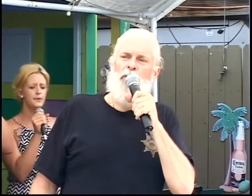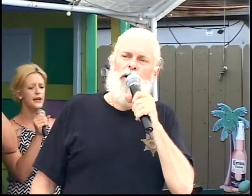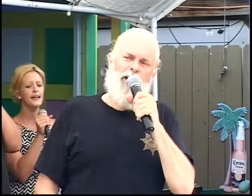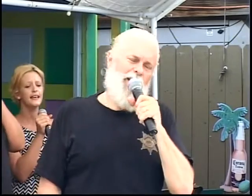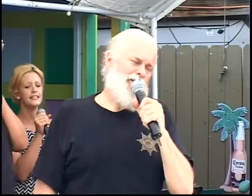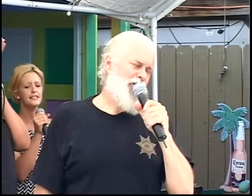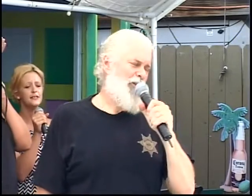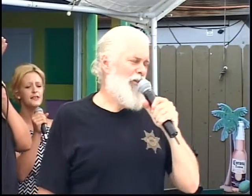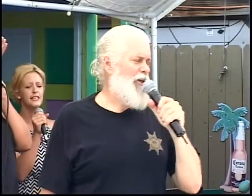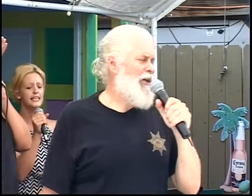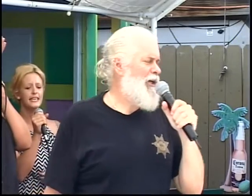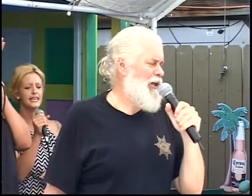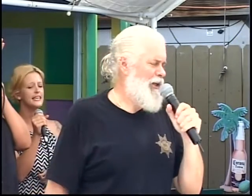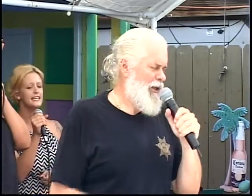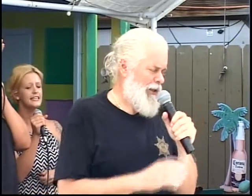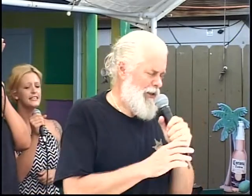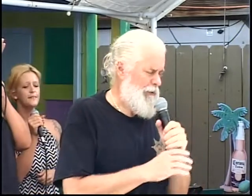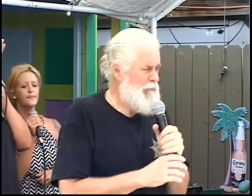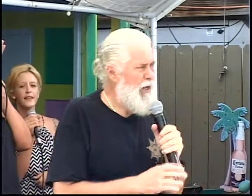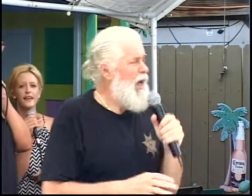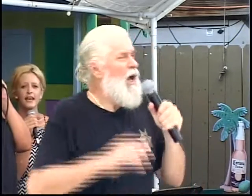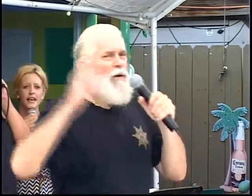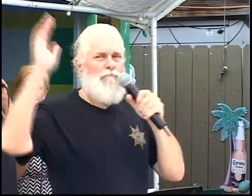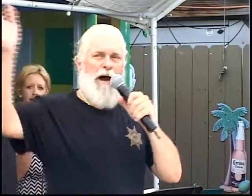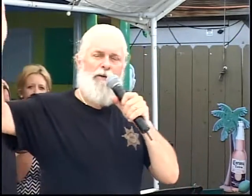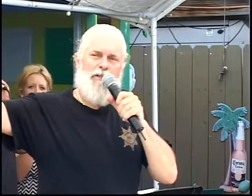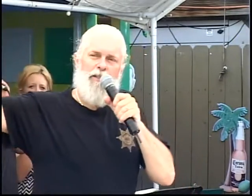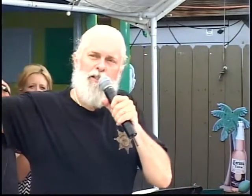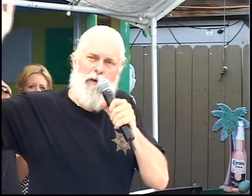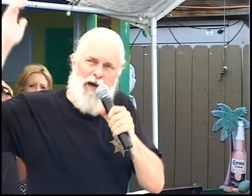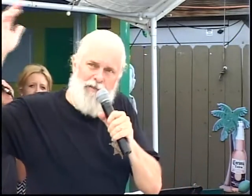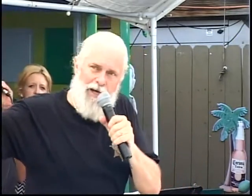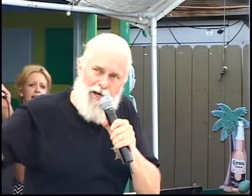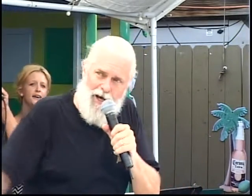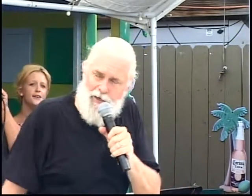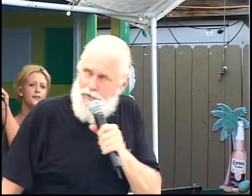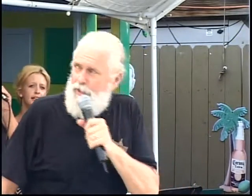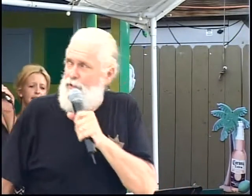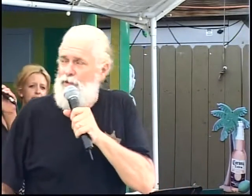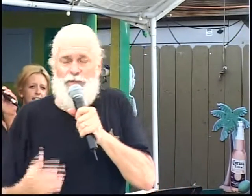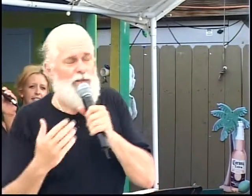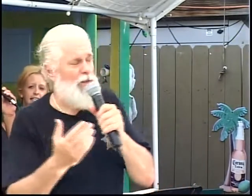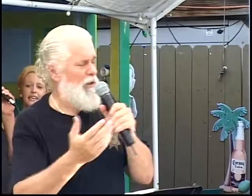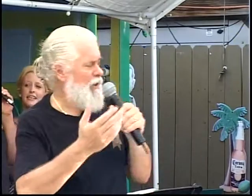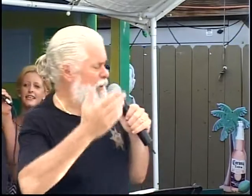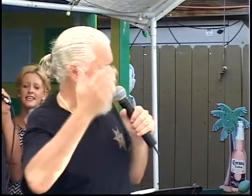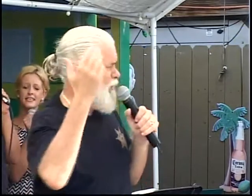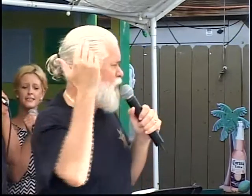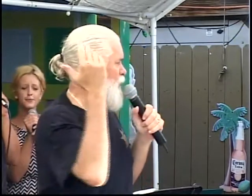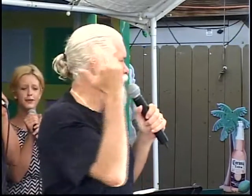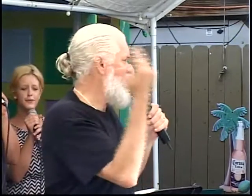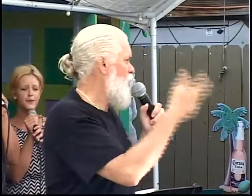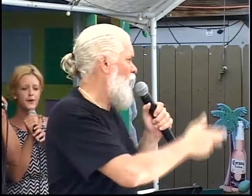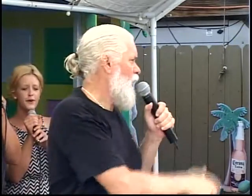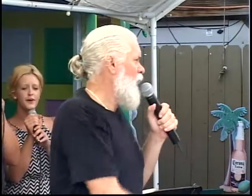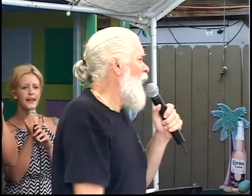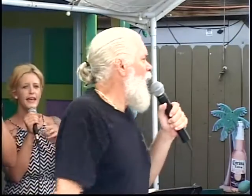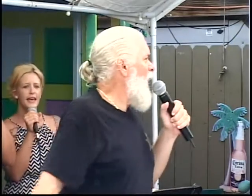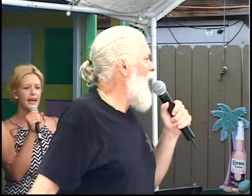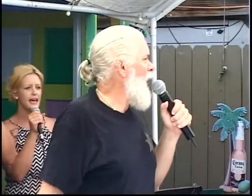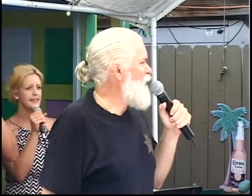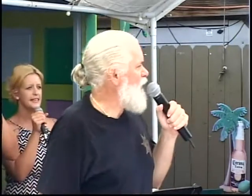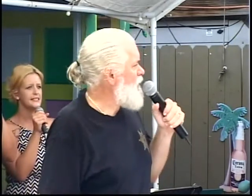majesty, praise to the King. Mountains bow down and the seas will